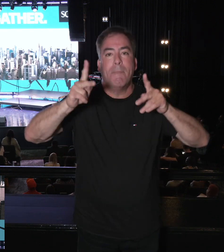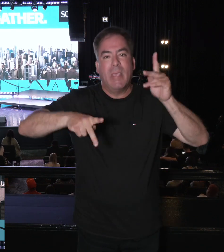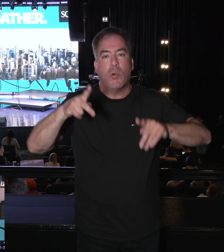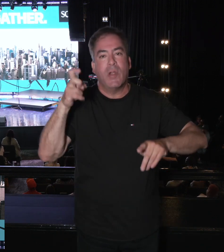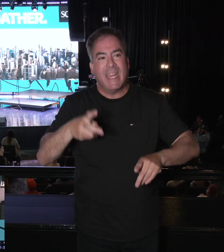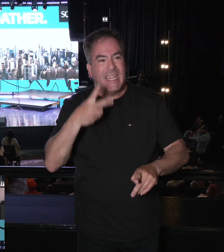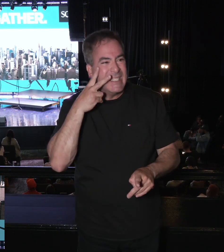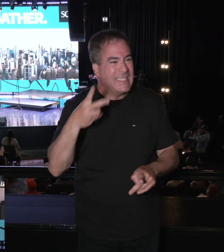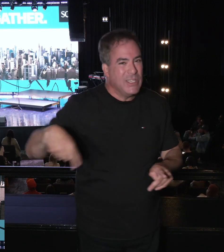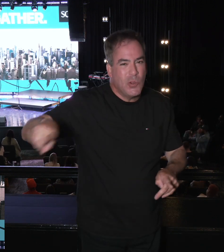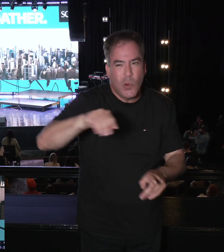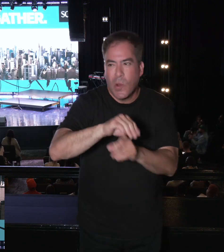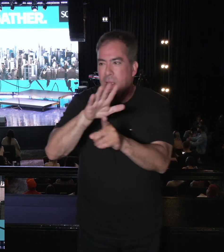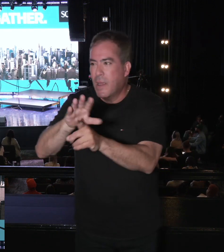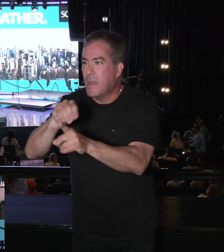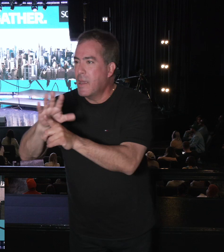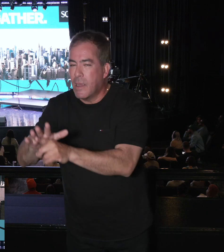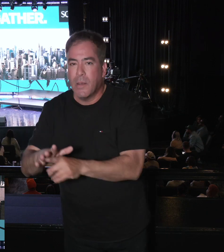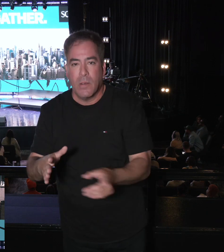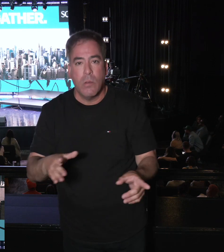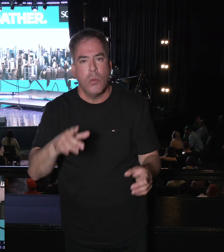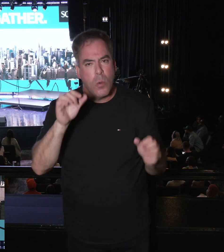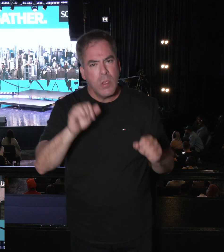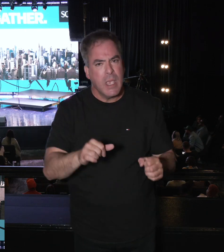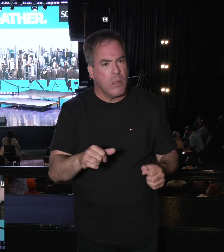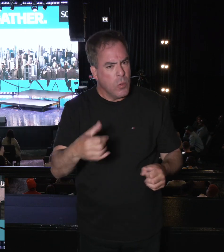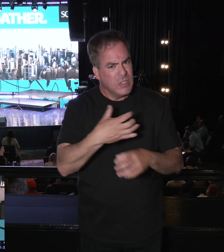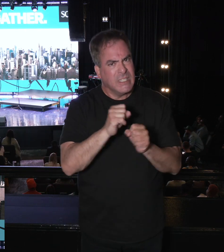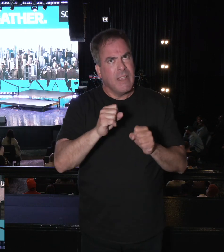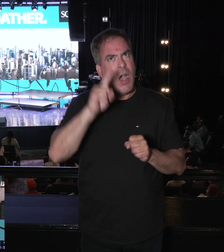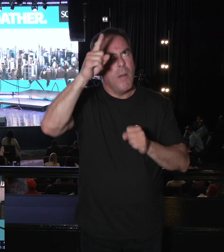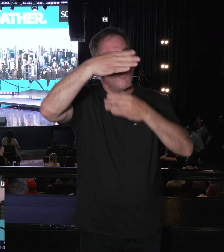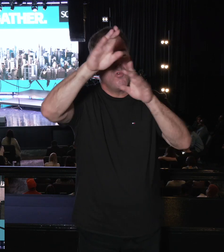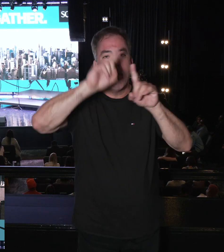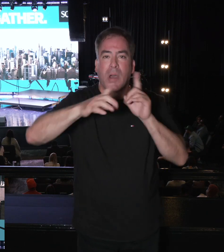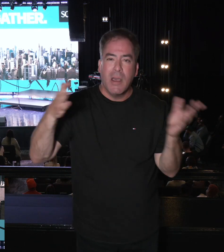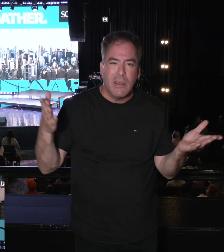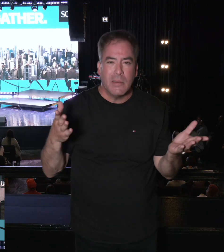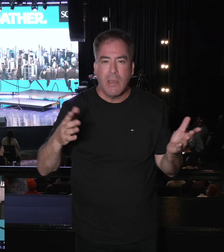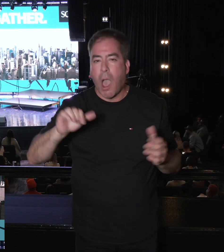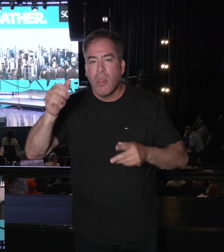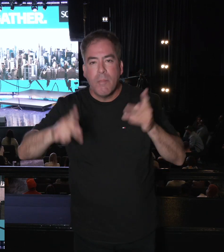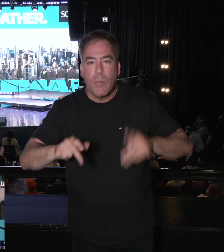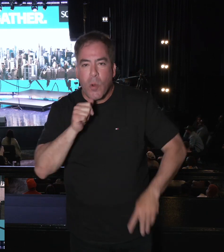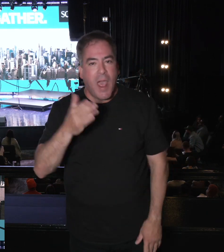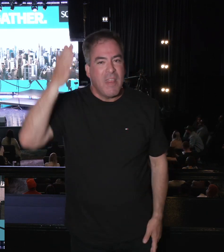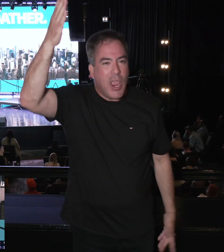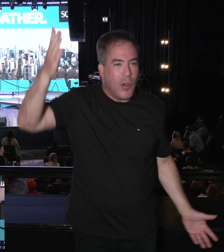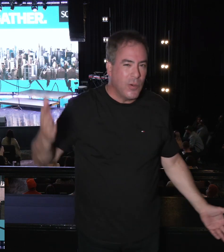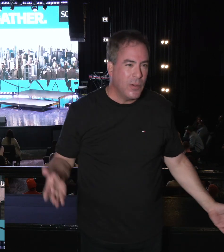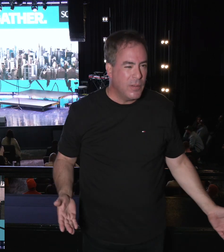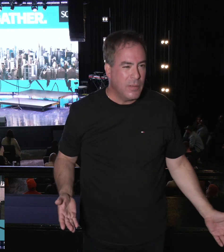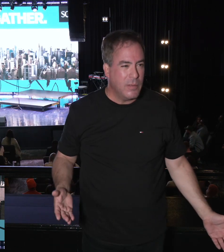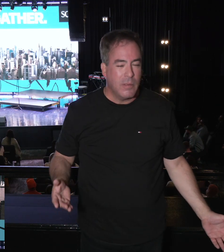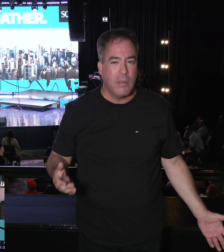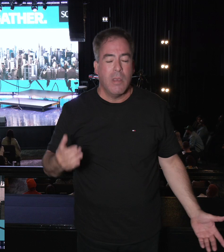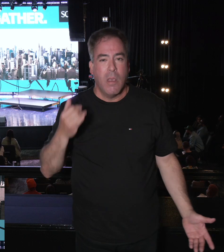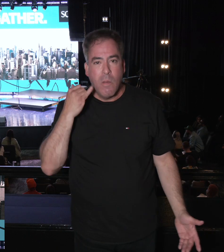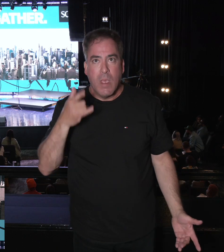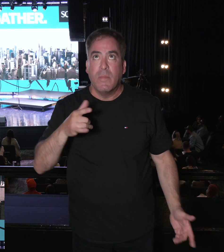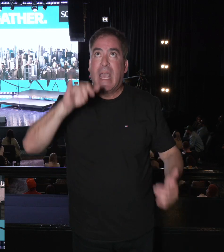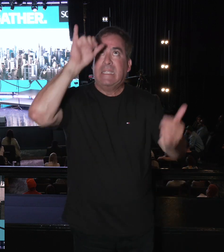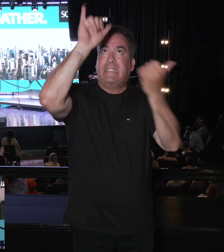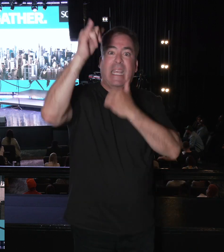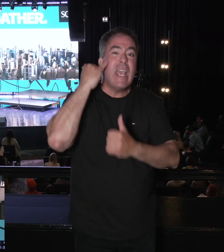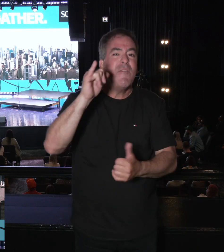We grow in the upper room, but other people don't. We're safe in the other room, but upper room, but other people aren't. If they had stayed in the